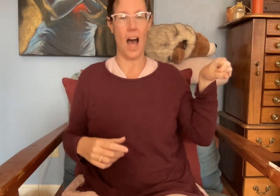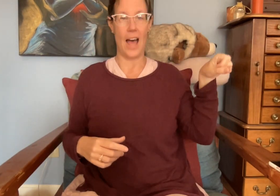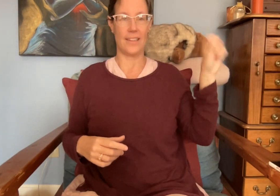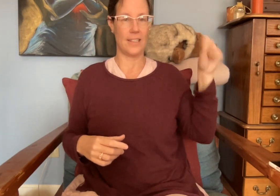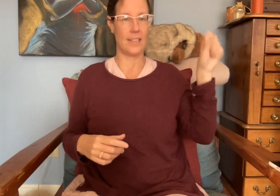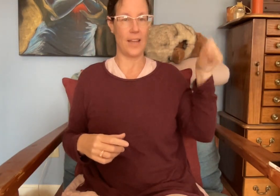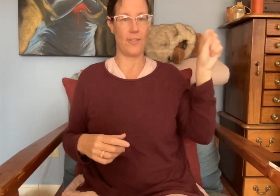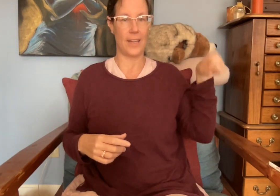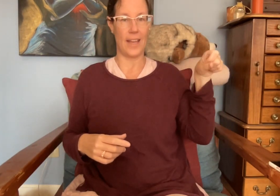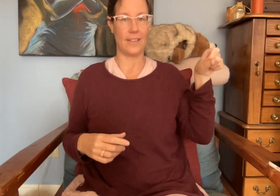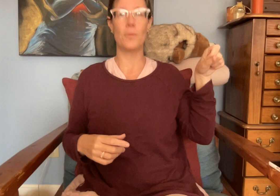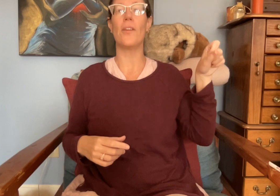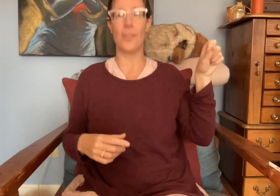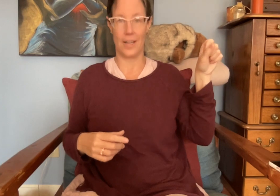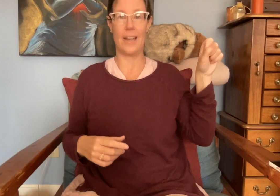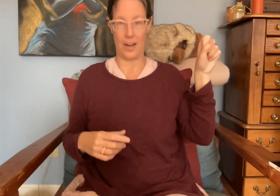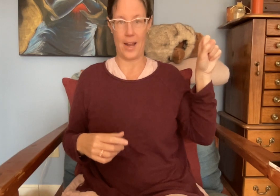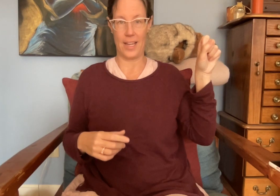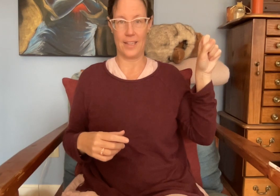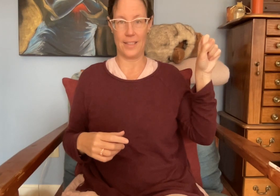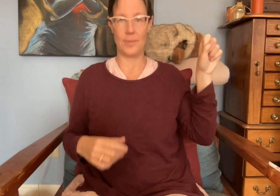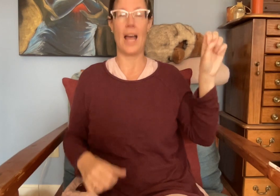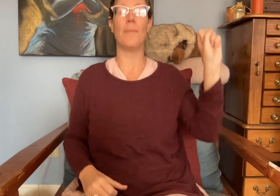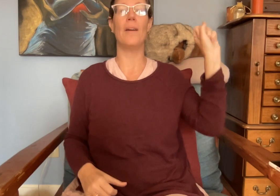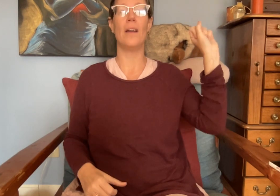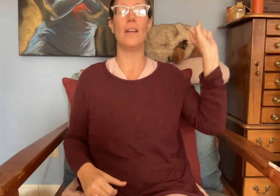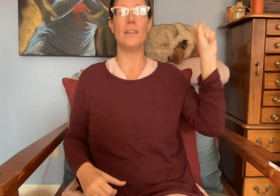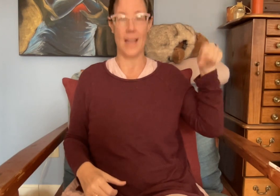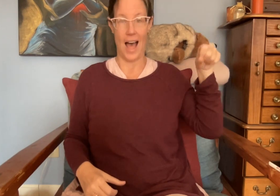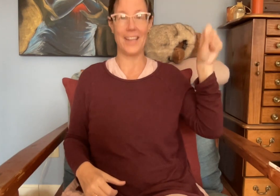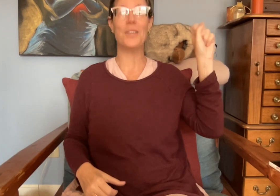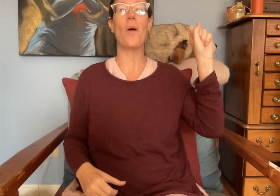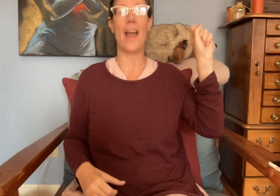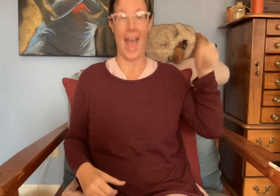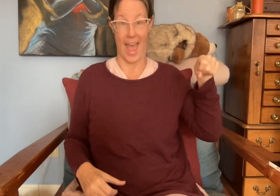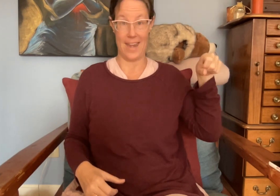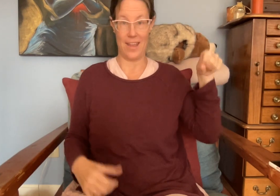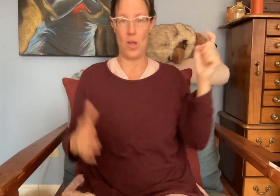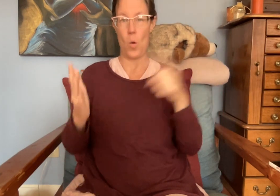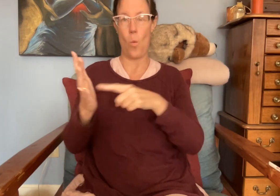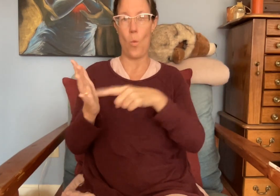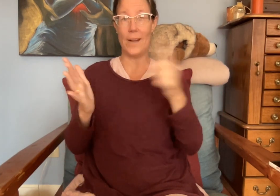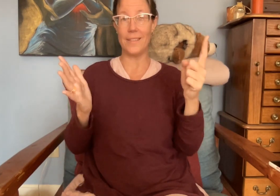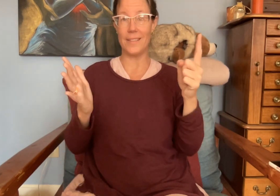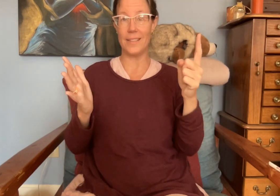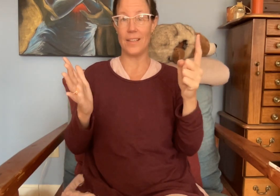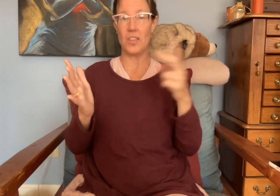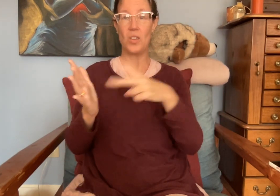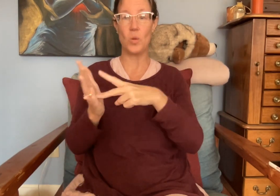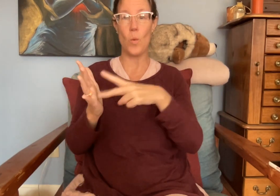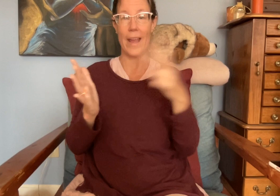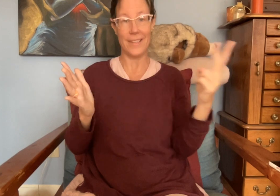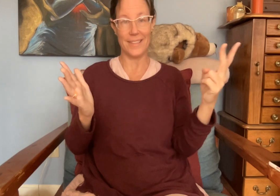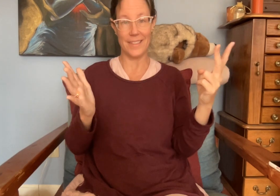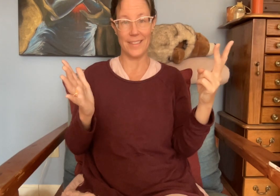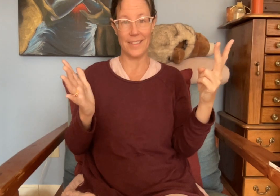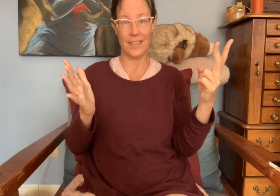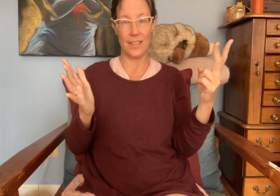Nod. This is the sign for yes. We're also going to nod our head at the same time. Nod your head once, twice.